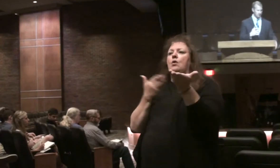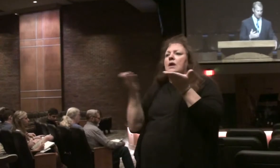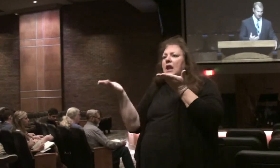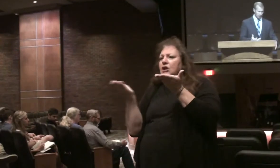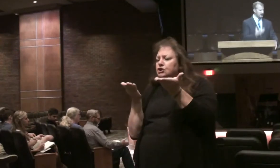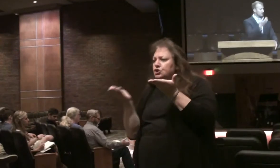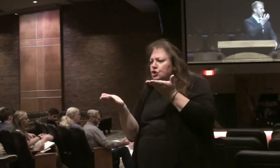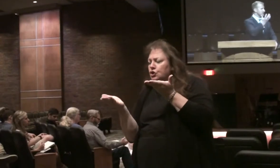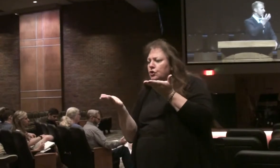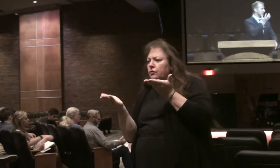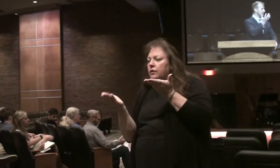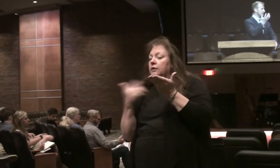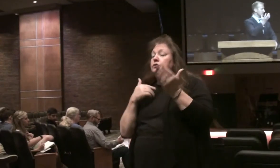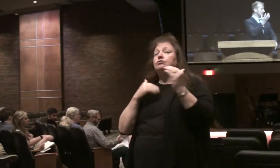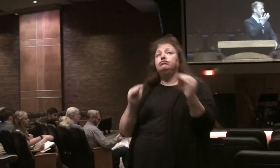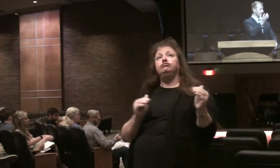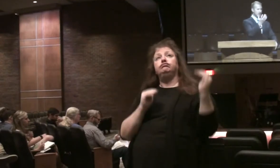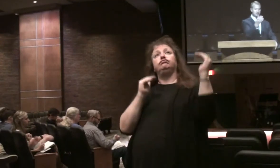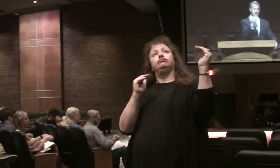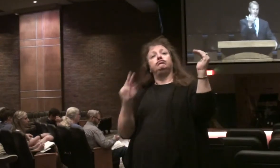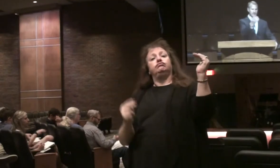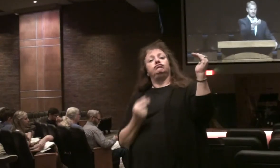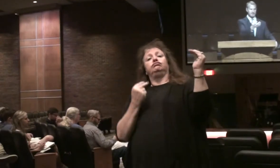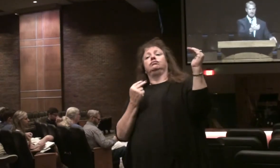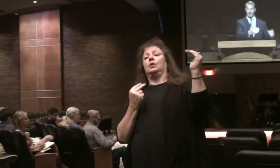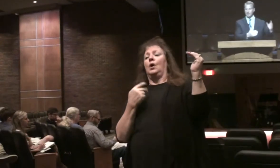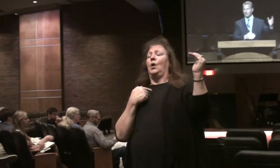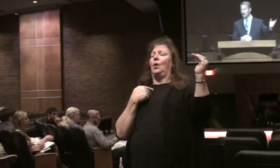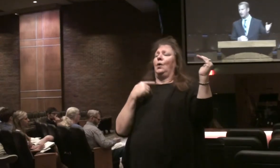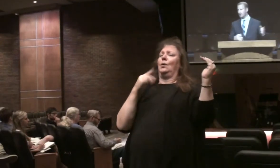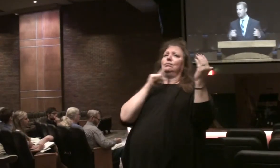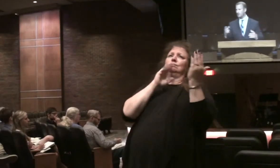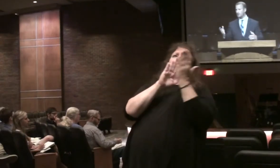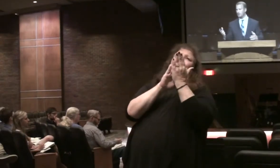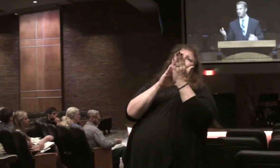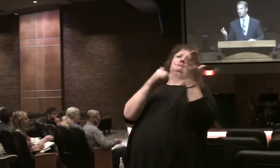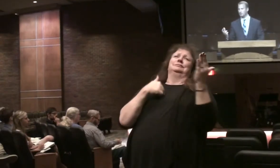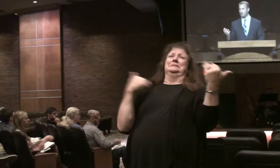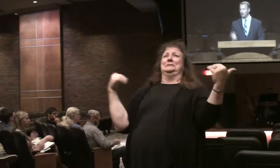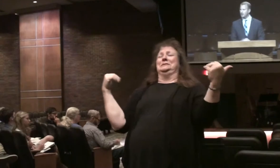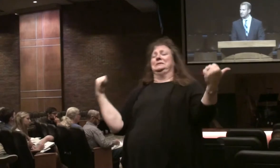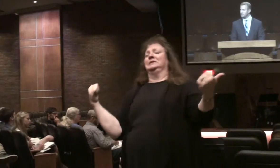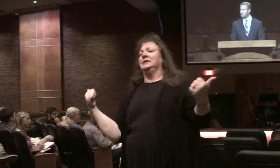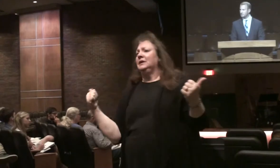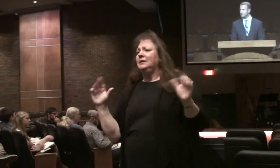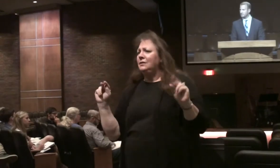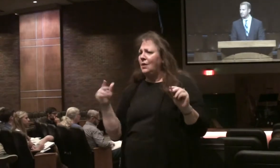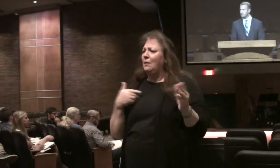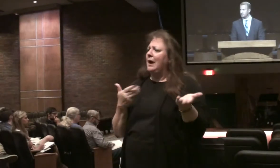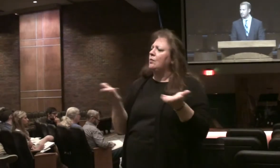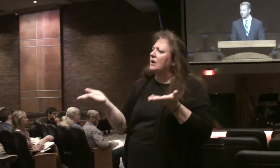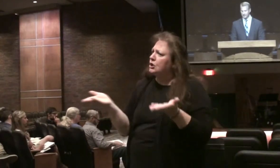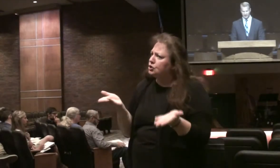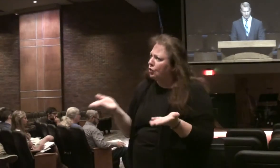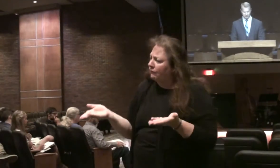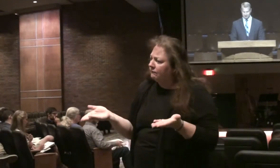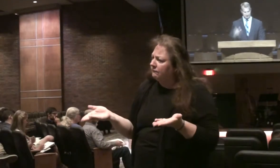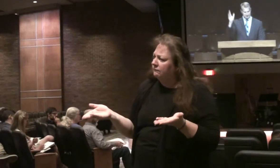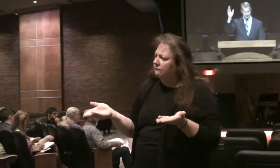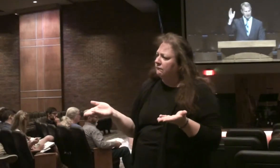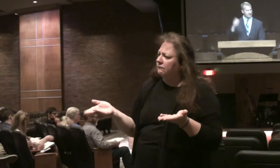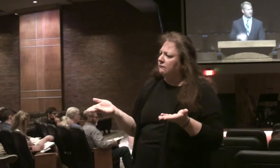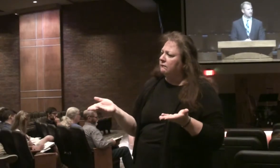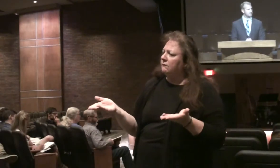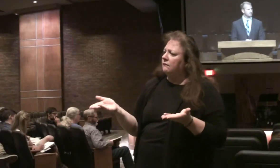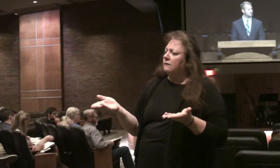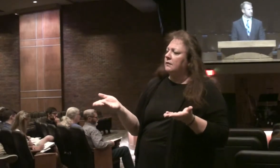serve so I can be exalted, so people can think this about me or that about me. But how can I serve? Is there